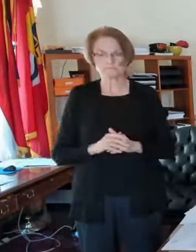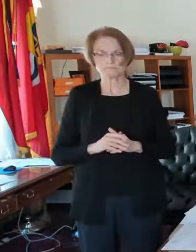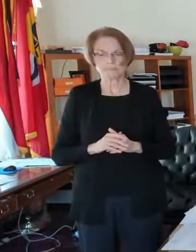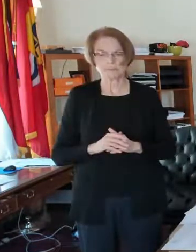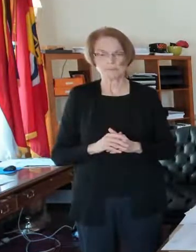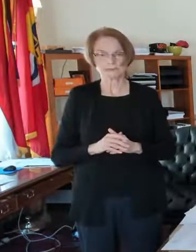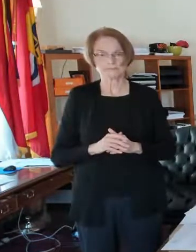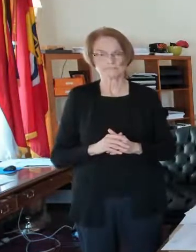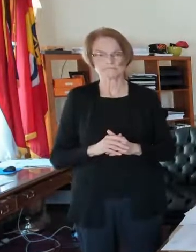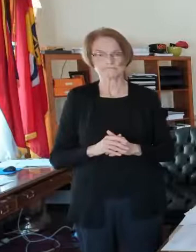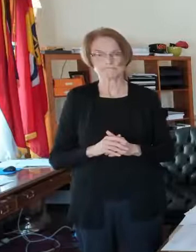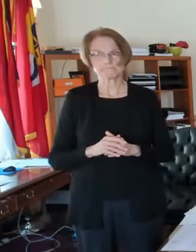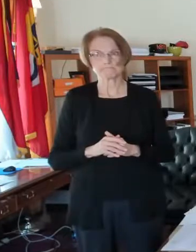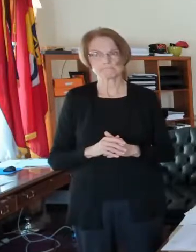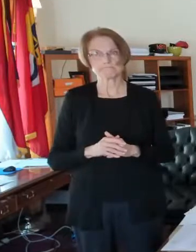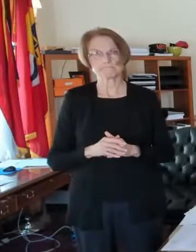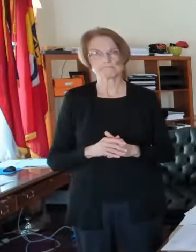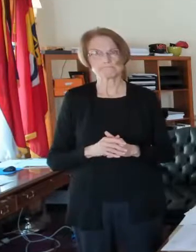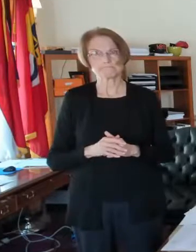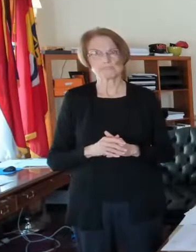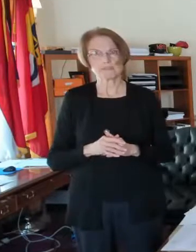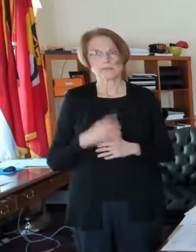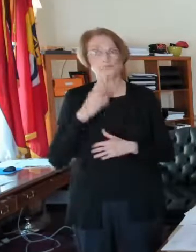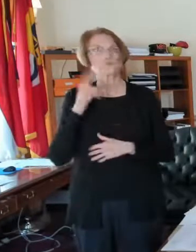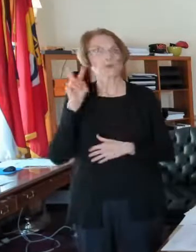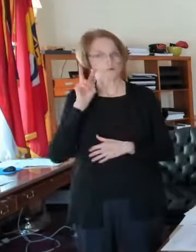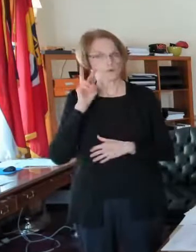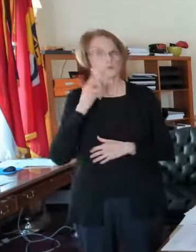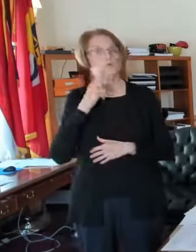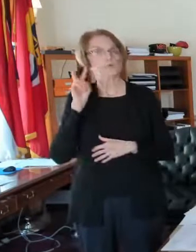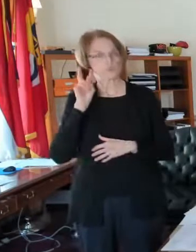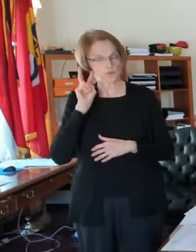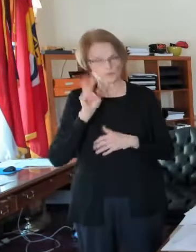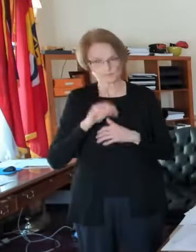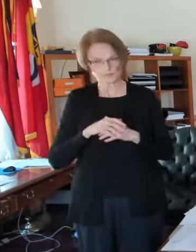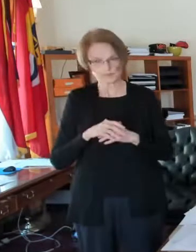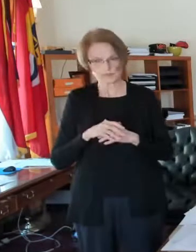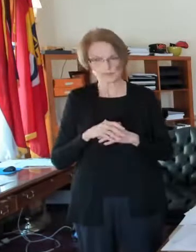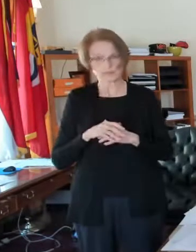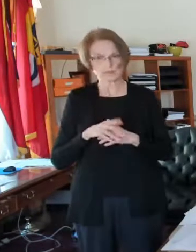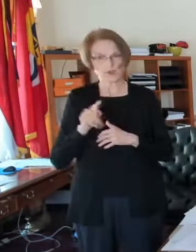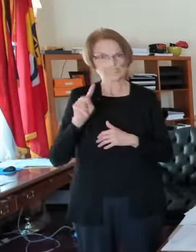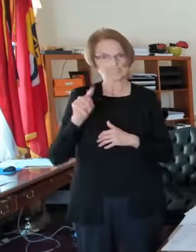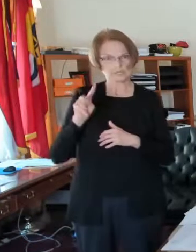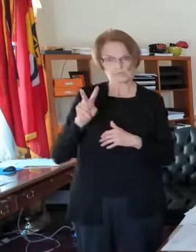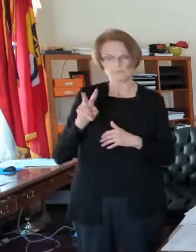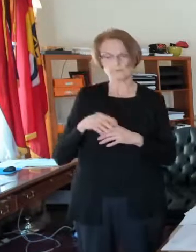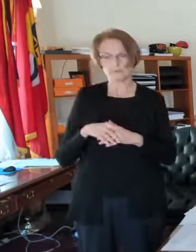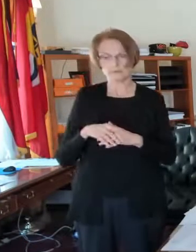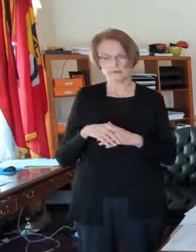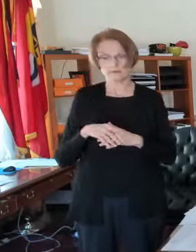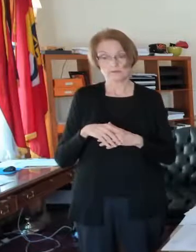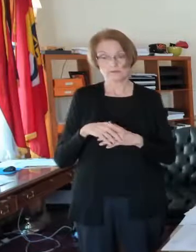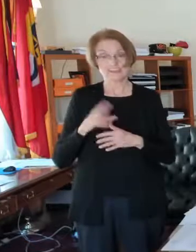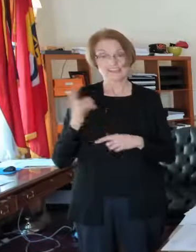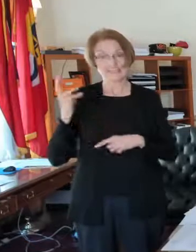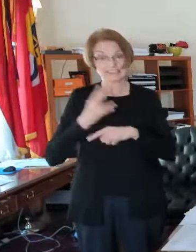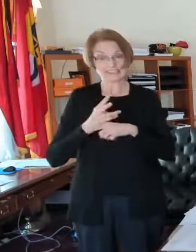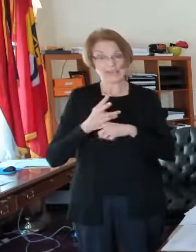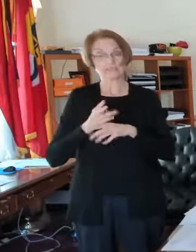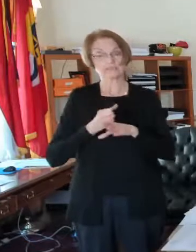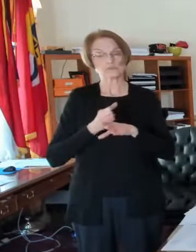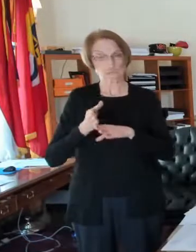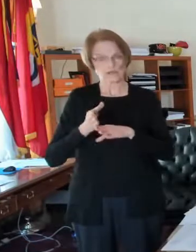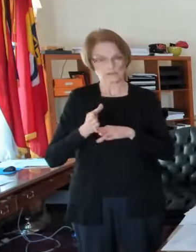we had, and this was day before yesterday, I think, we had 6 days consecutive